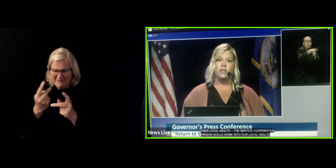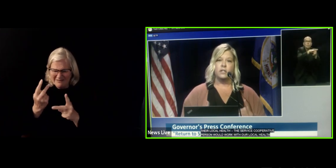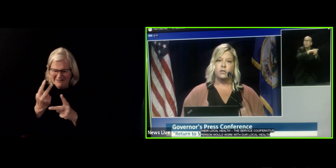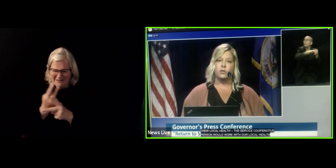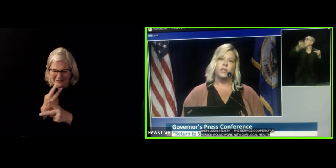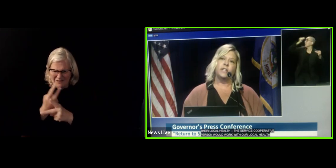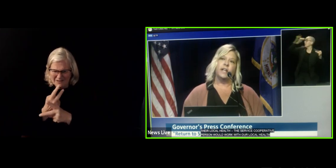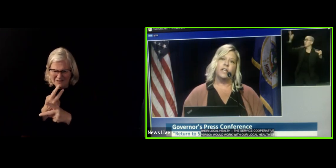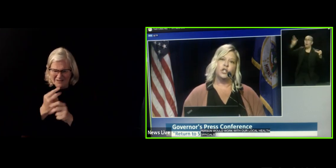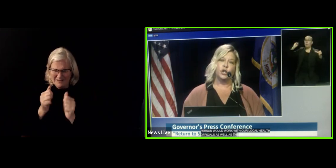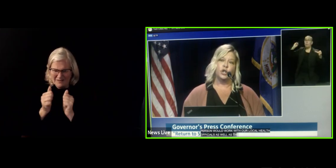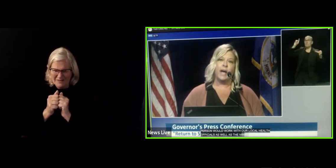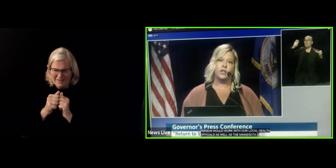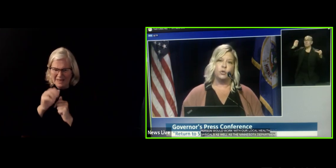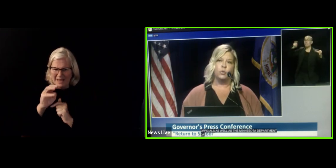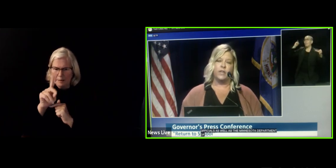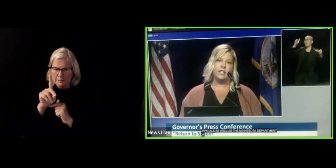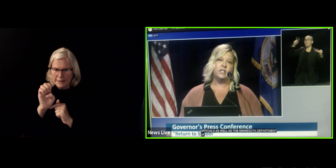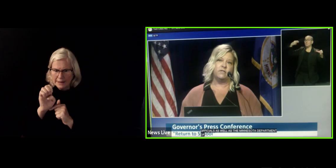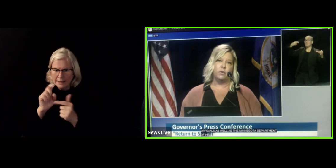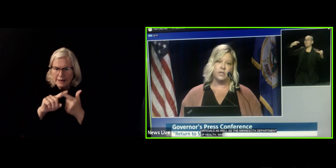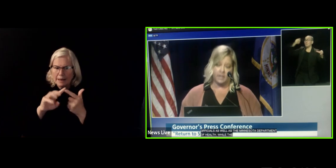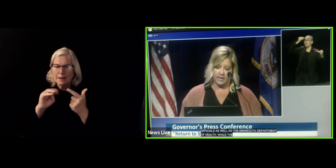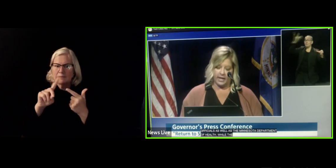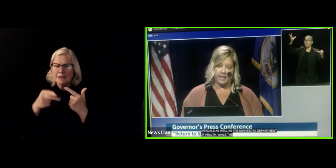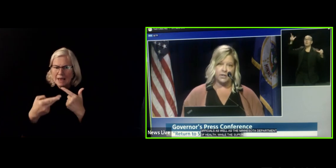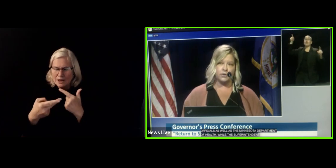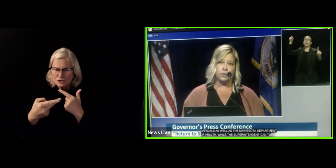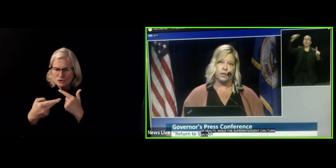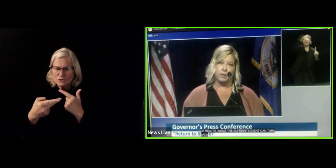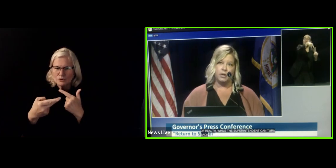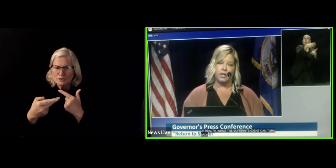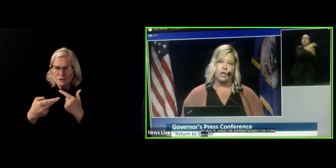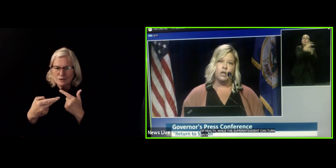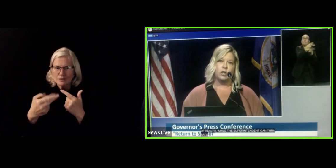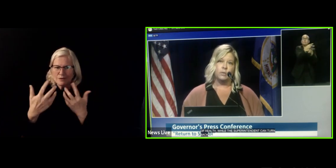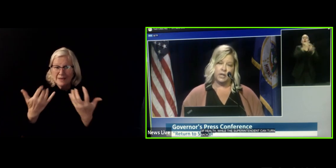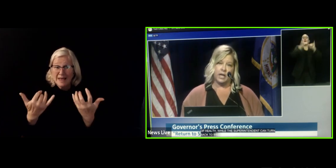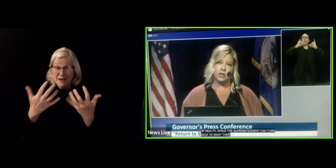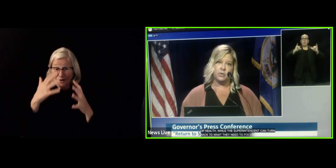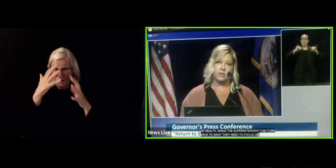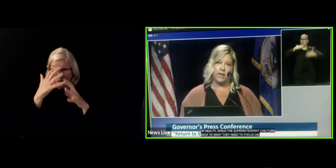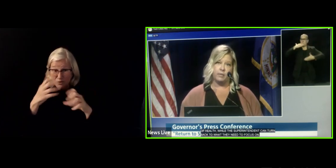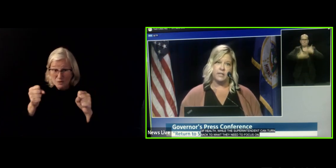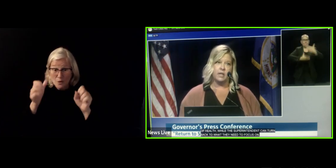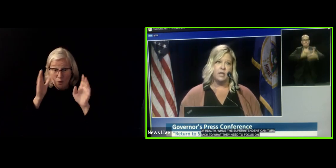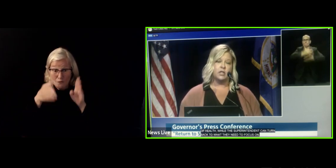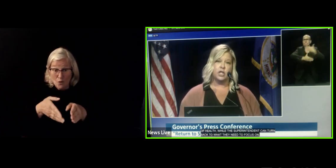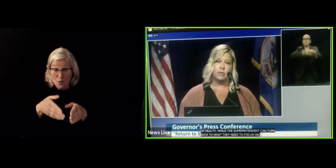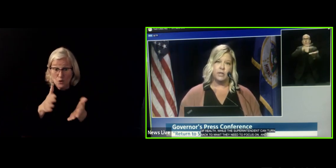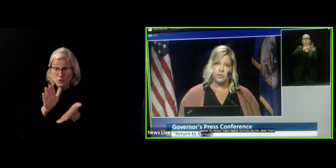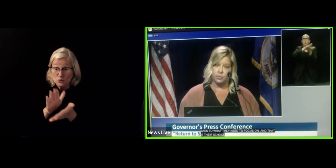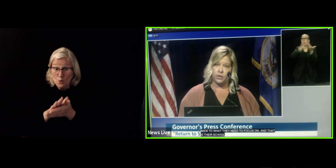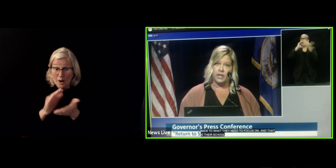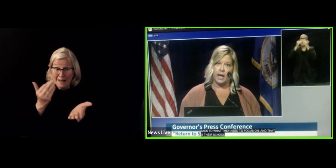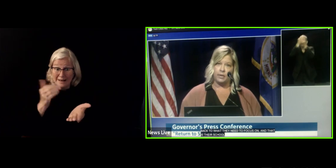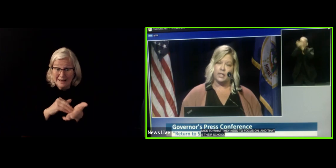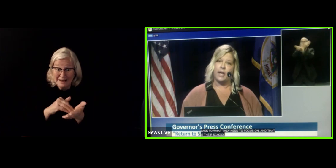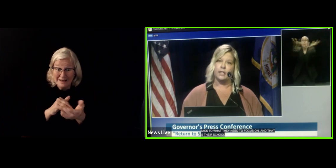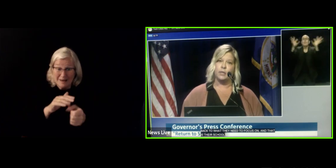the superintendent can turn back to what they need to focus on, and that is their school community, communications with families, continuing to support